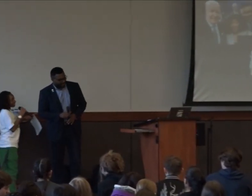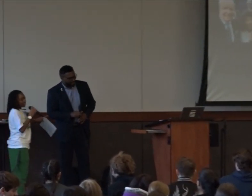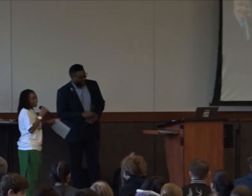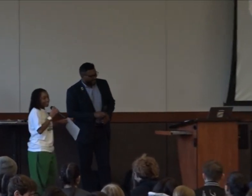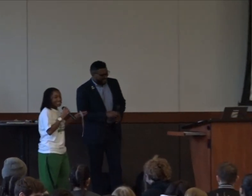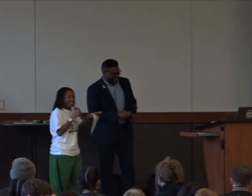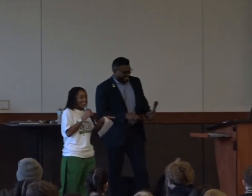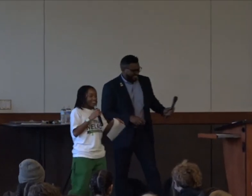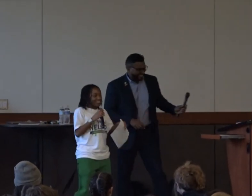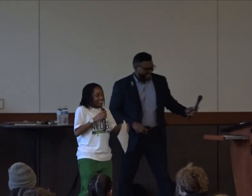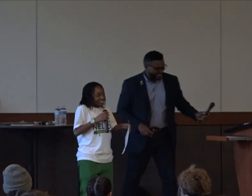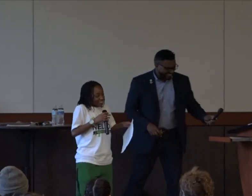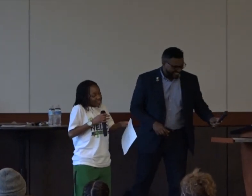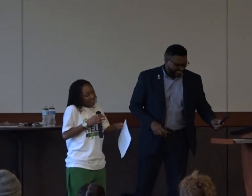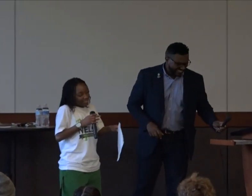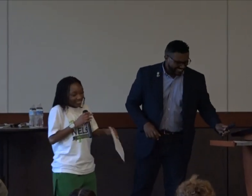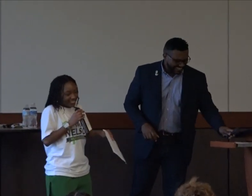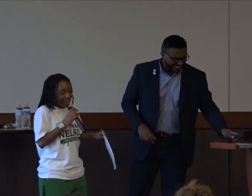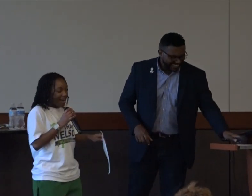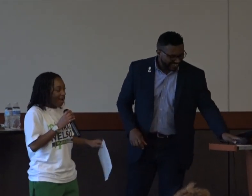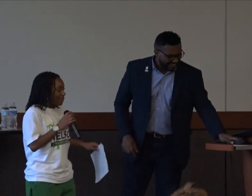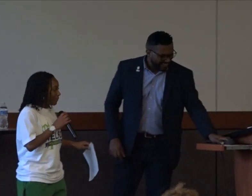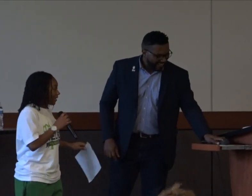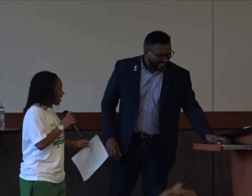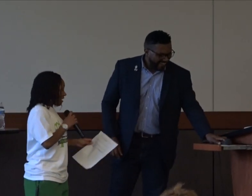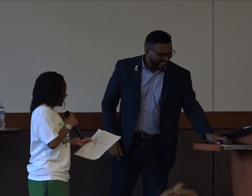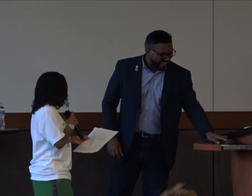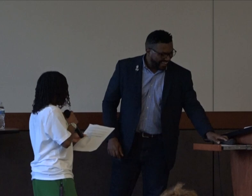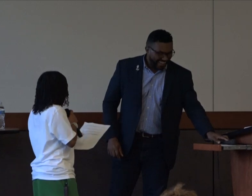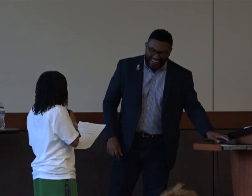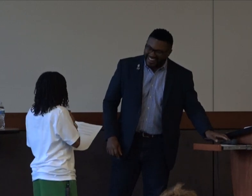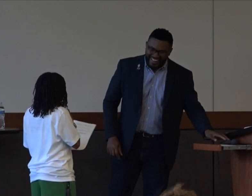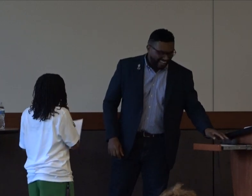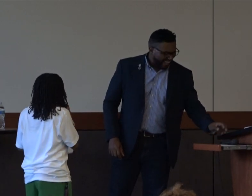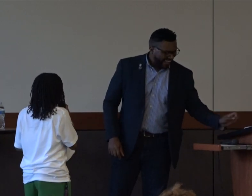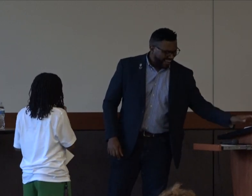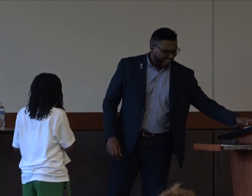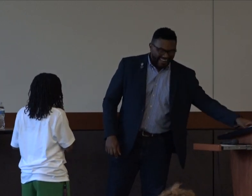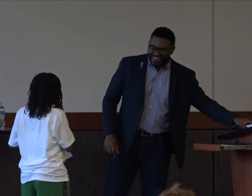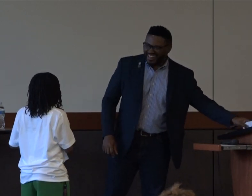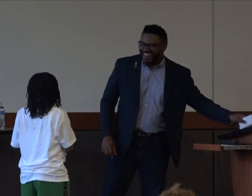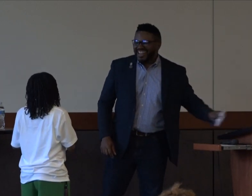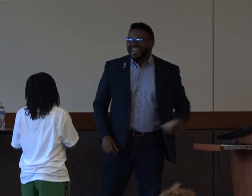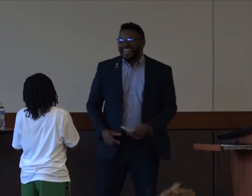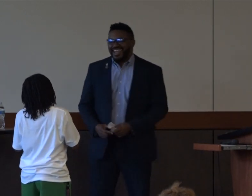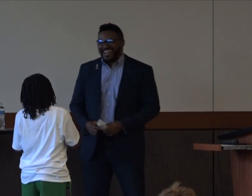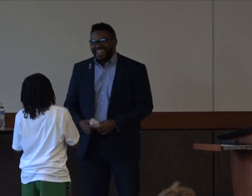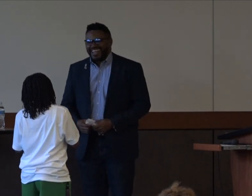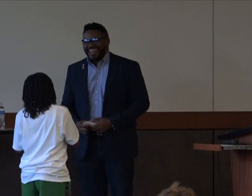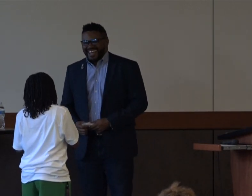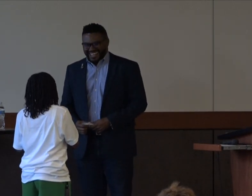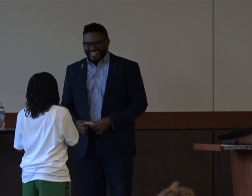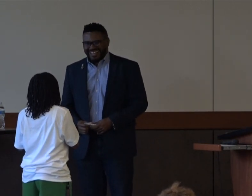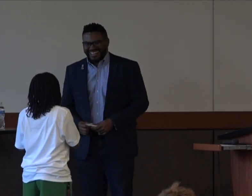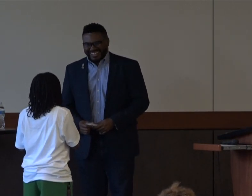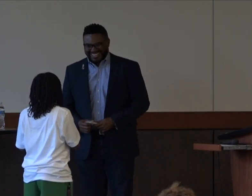Okay, guys, so we're getting a little short on time, but again, we want to thank you so much, Uncle T,